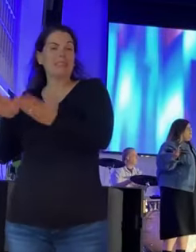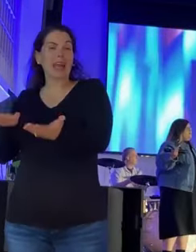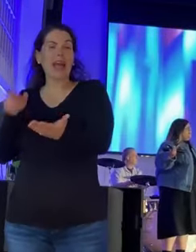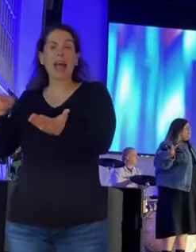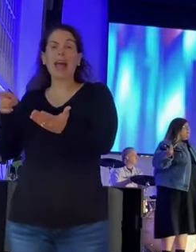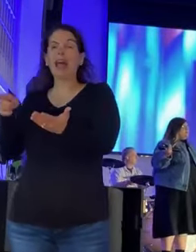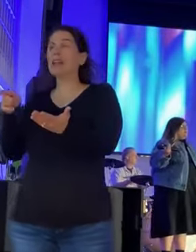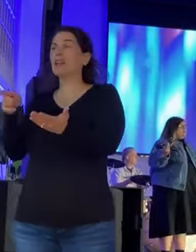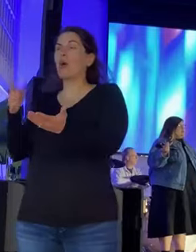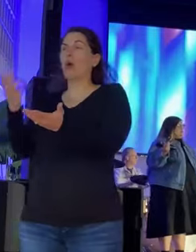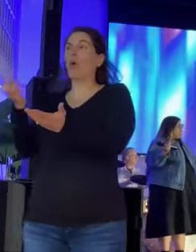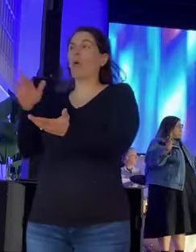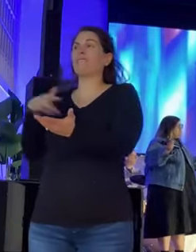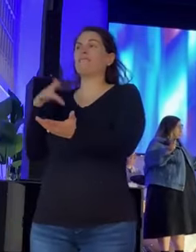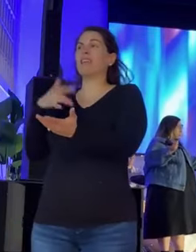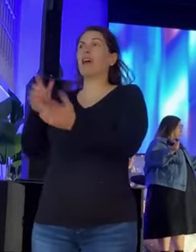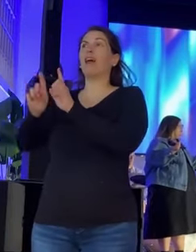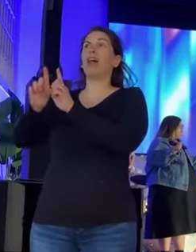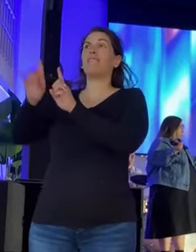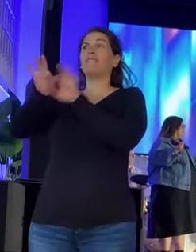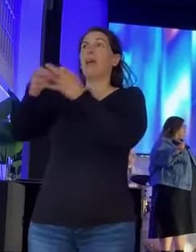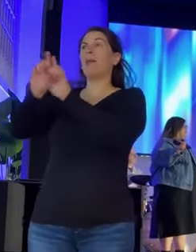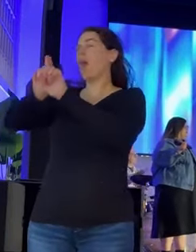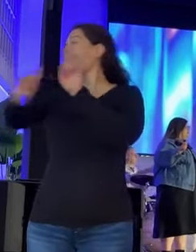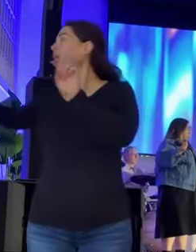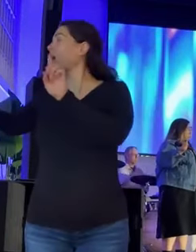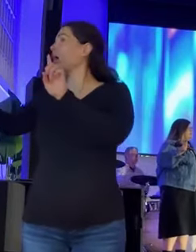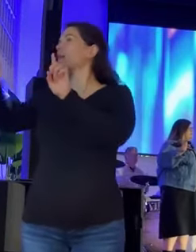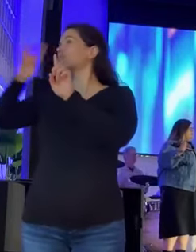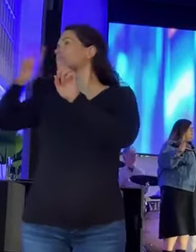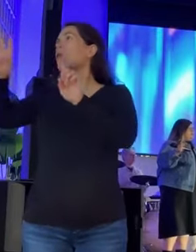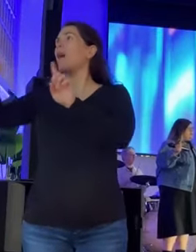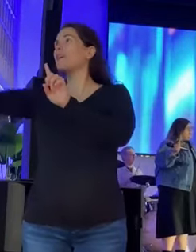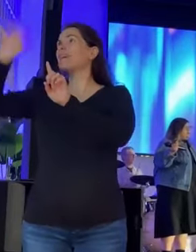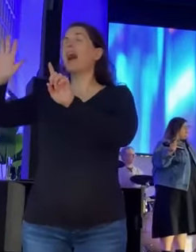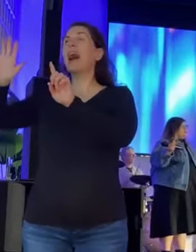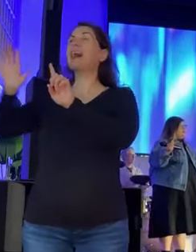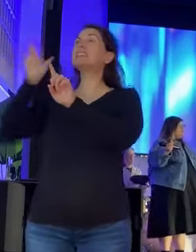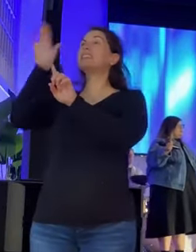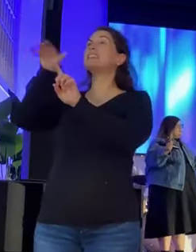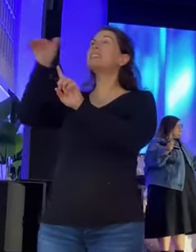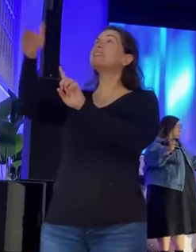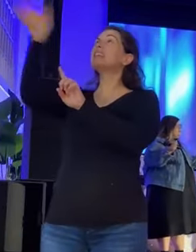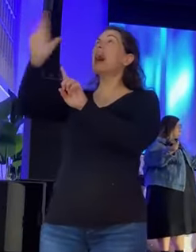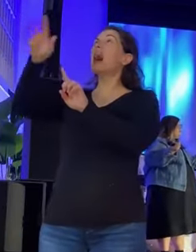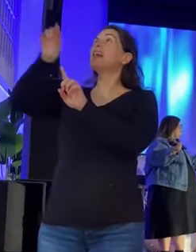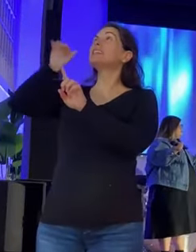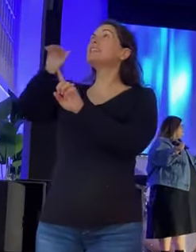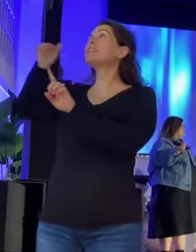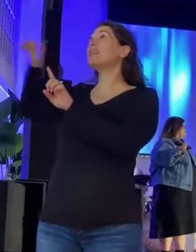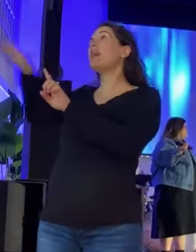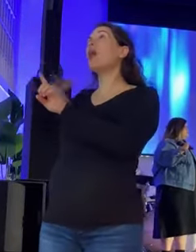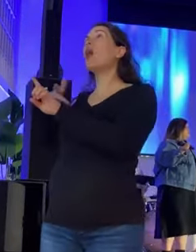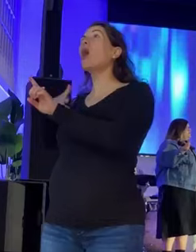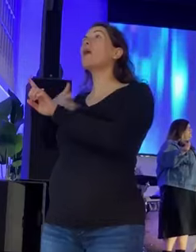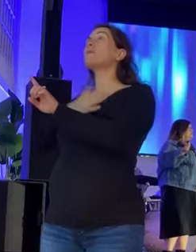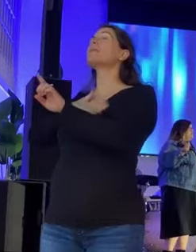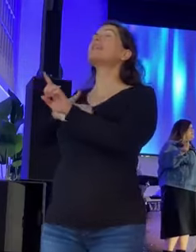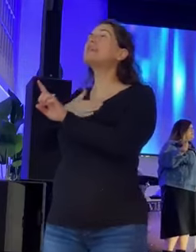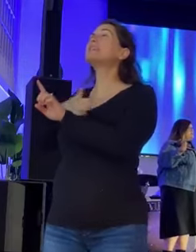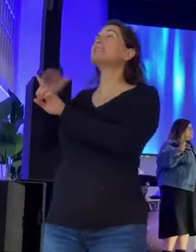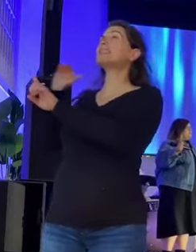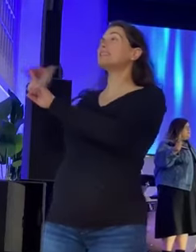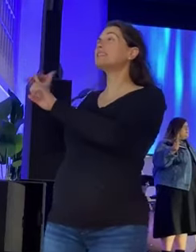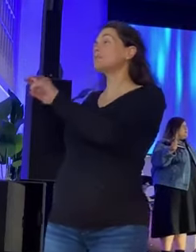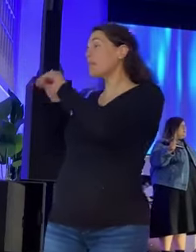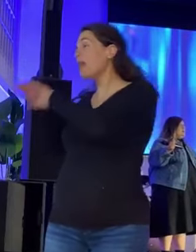revival in their hearts. I need you to bring life into their life so that they know you and come to follow you. So Holy Spirit, in this place,